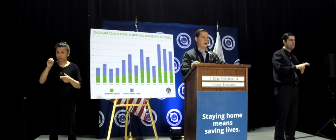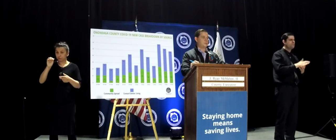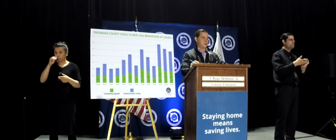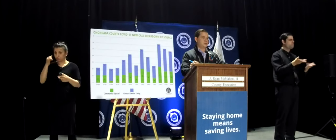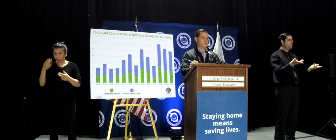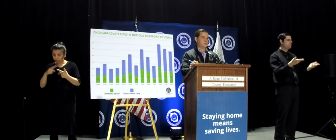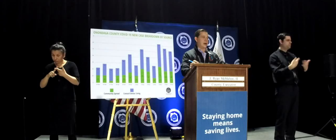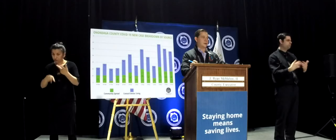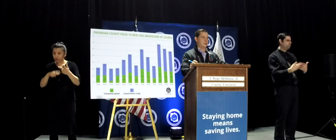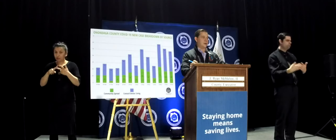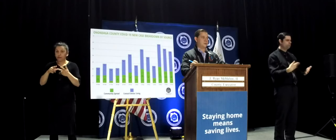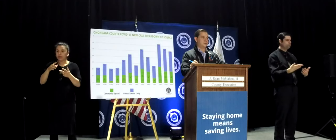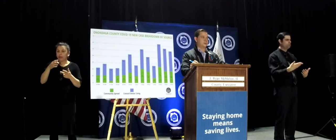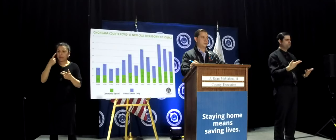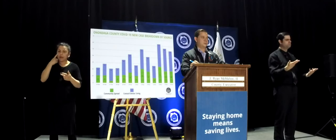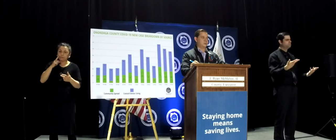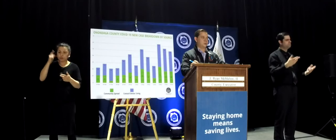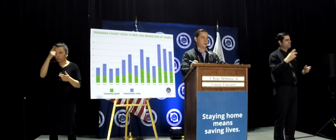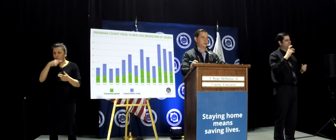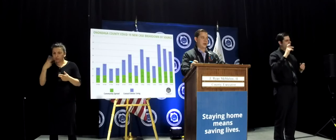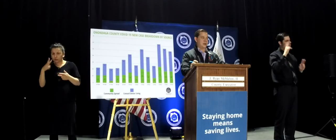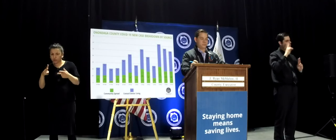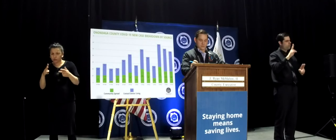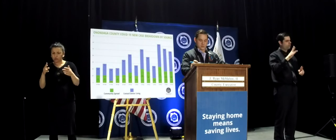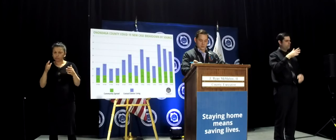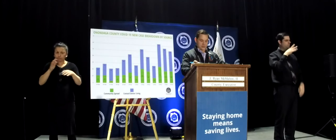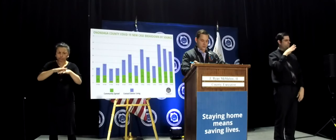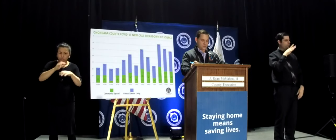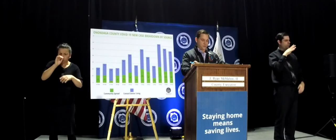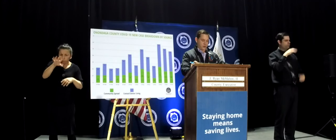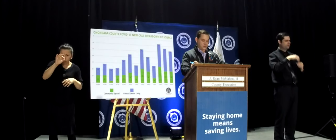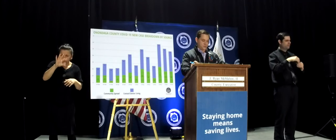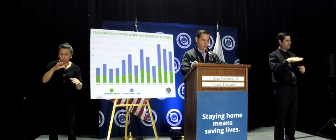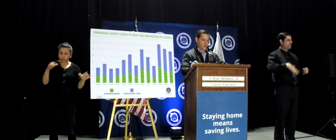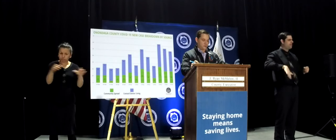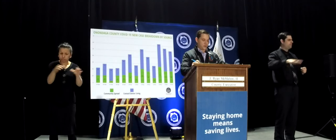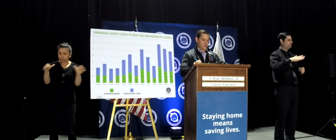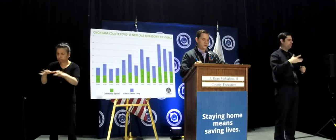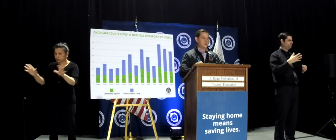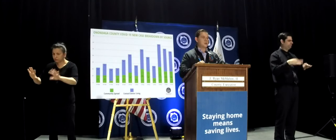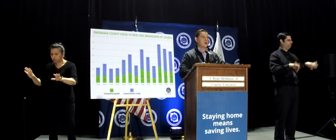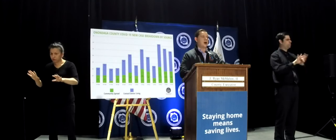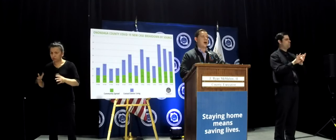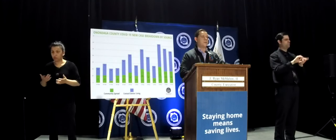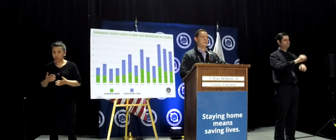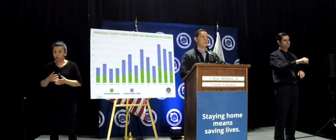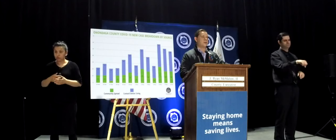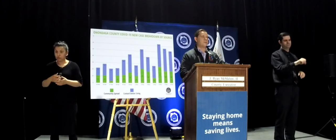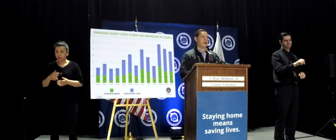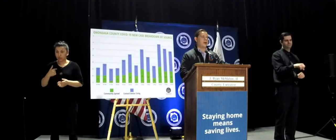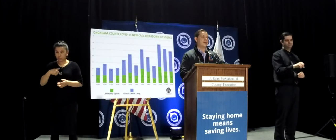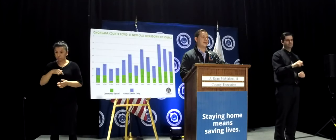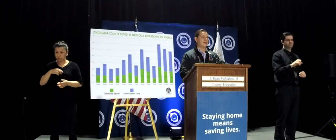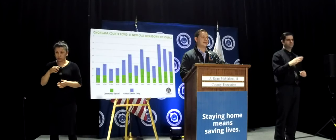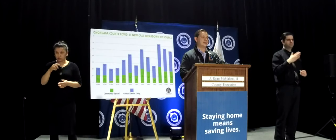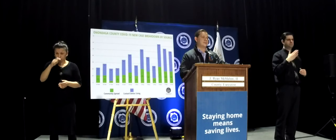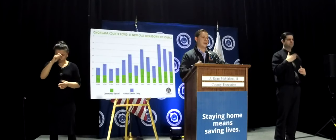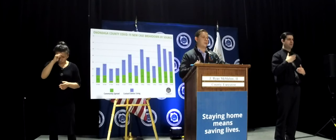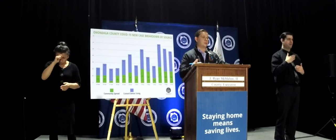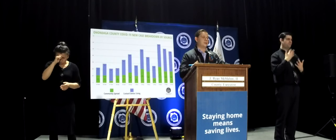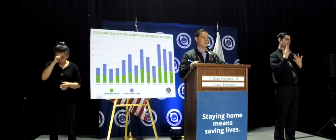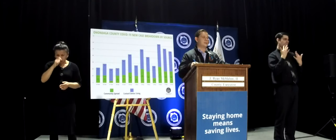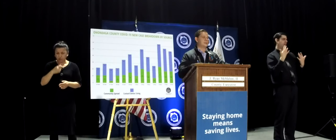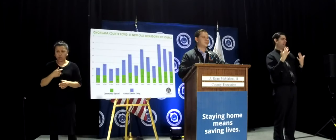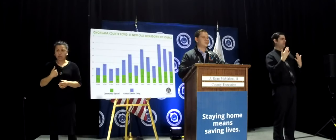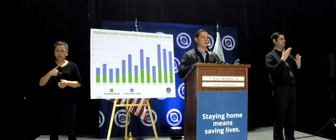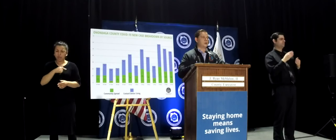your mom, you need to honor them and do a good job. That's some advice, some friendly advice. But at the same